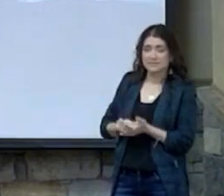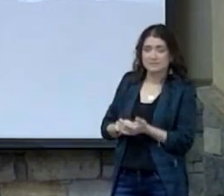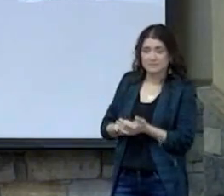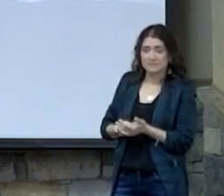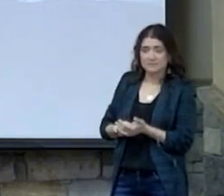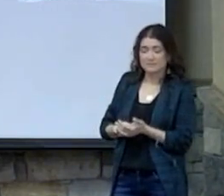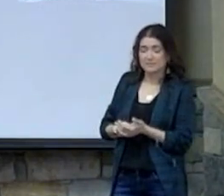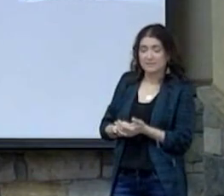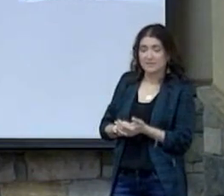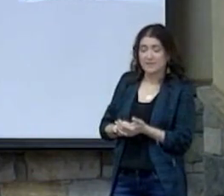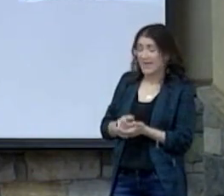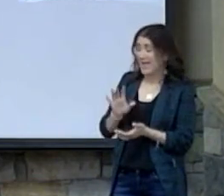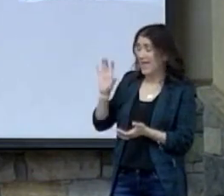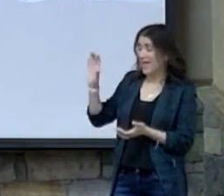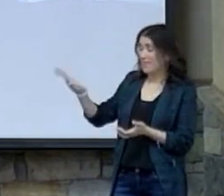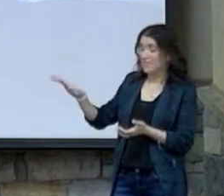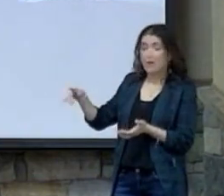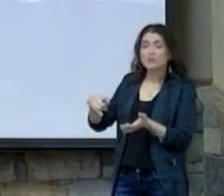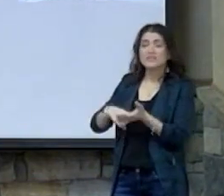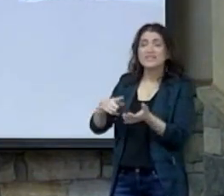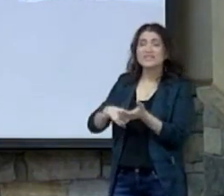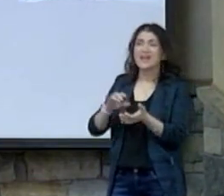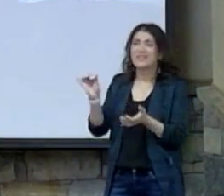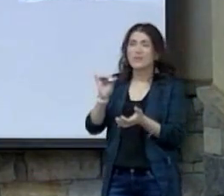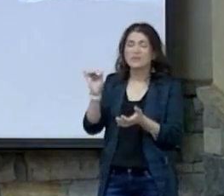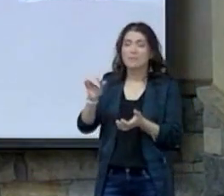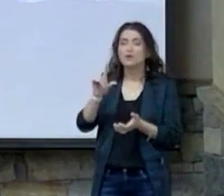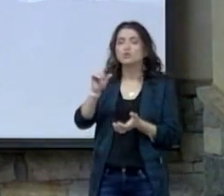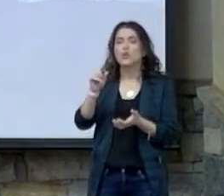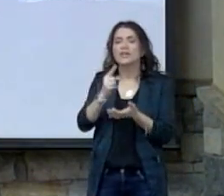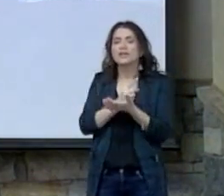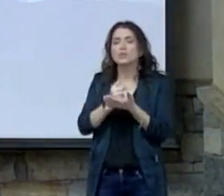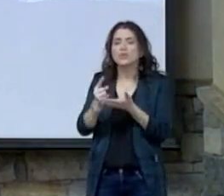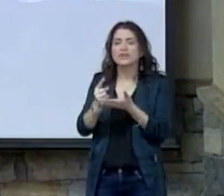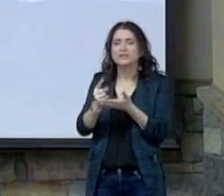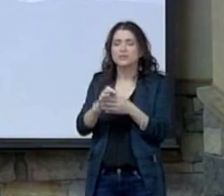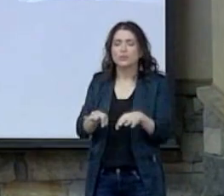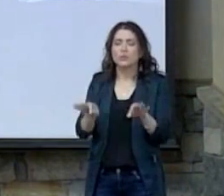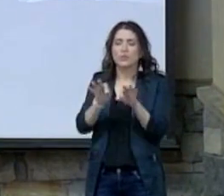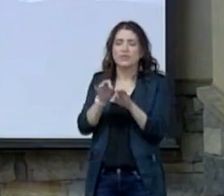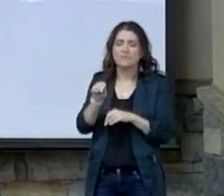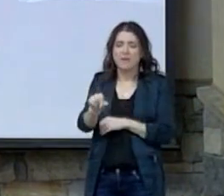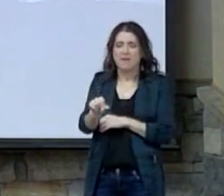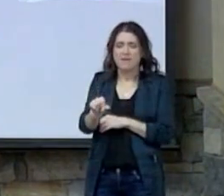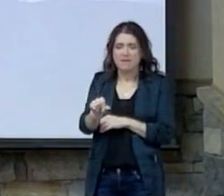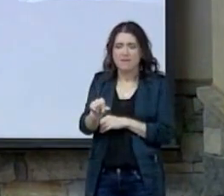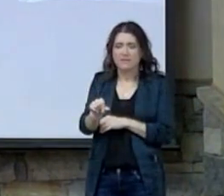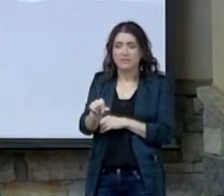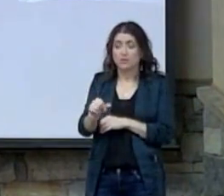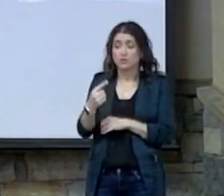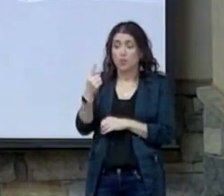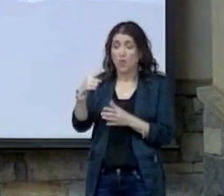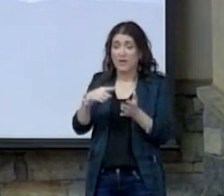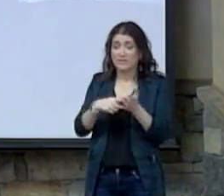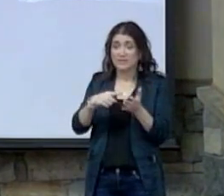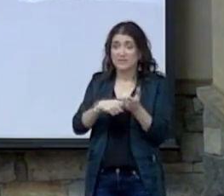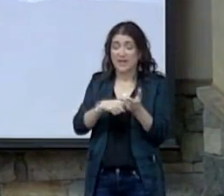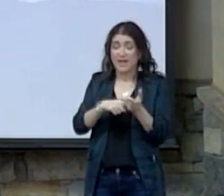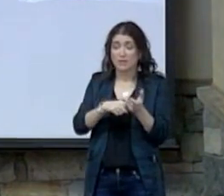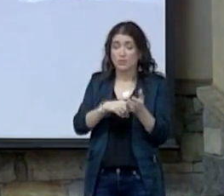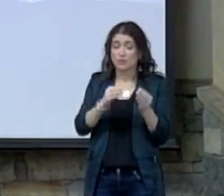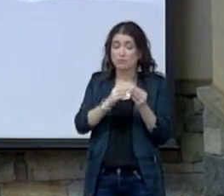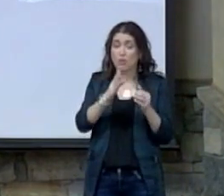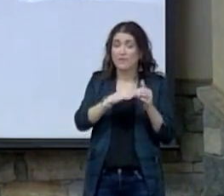particular servant owed him a debt that was equivalent to about 20 weeks worth of pay. So one debt was more than